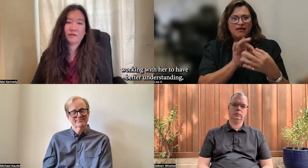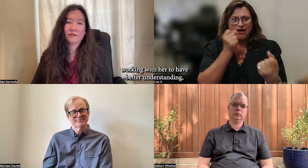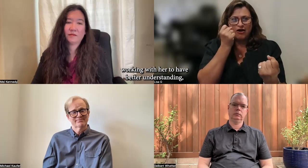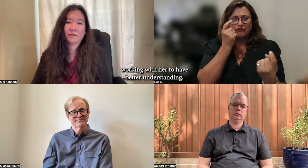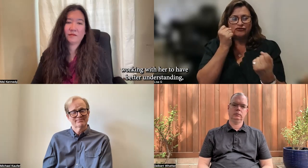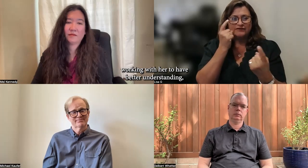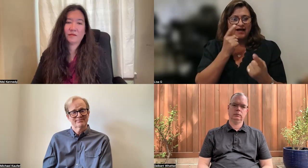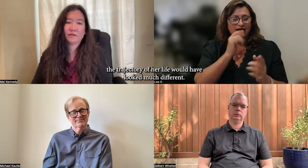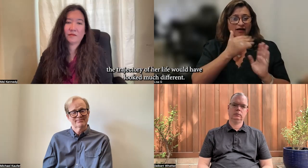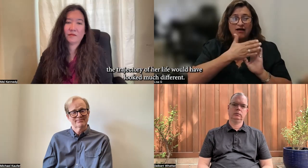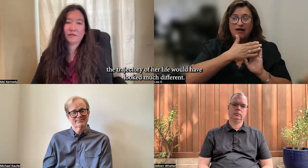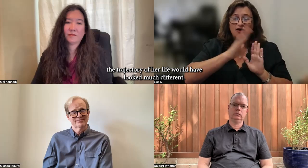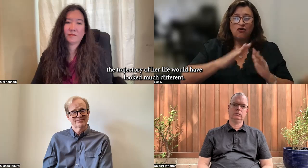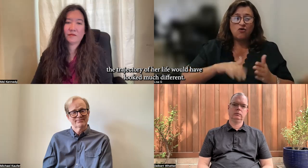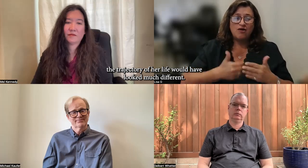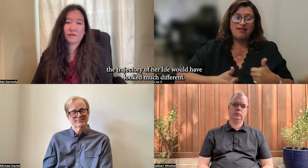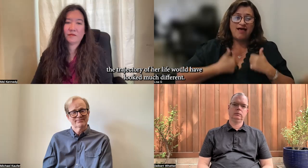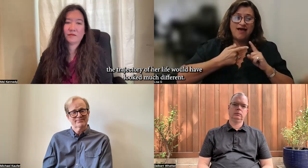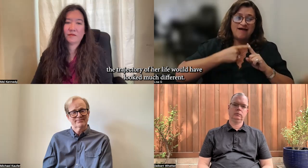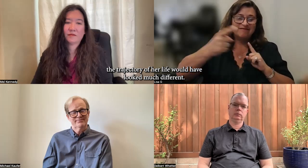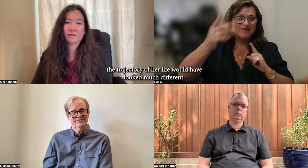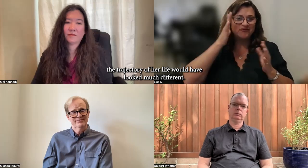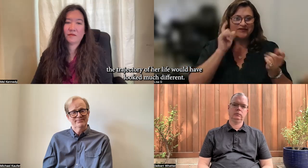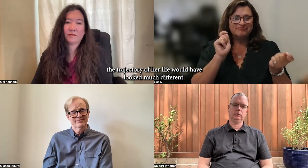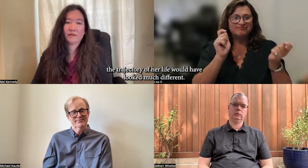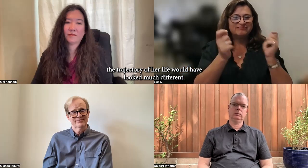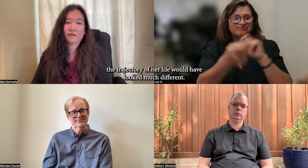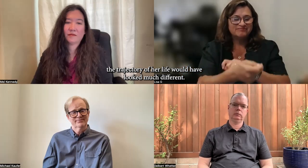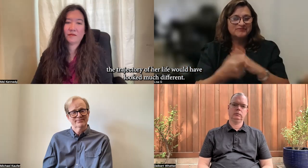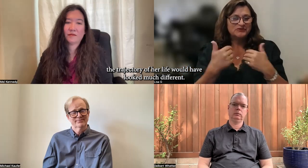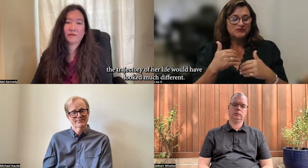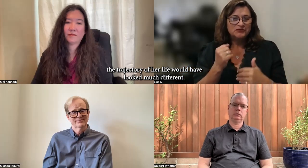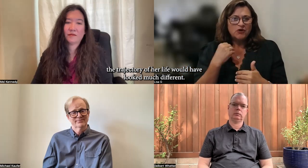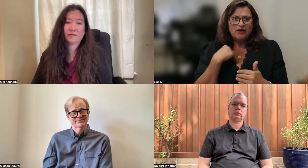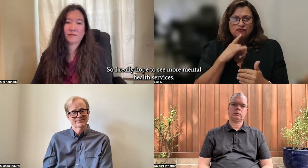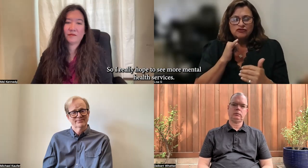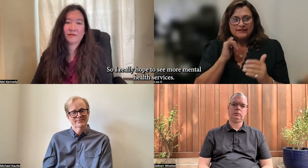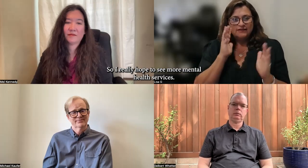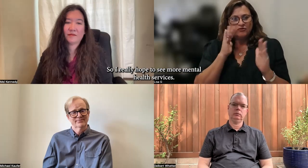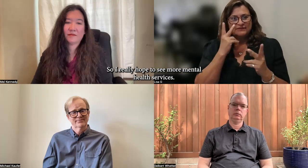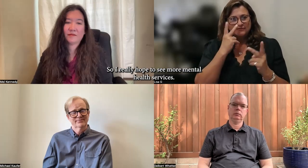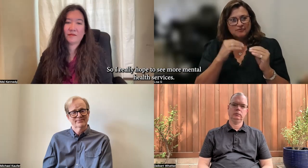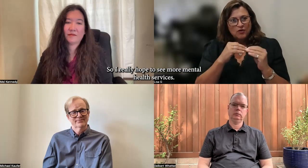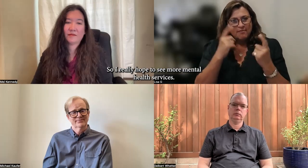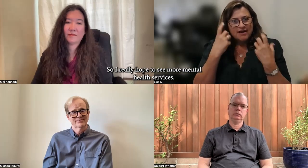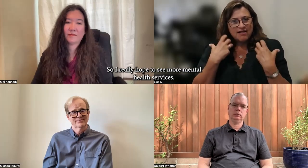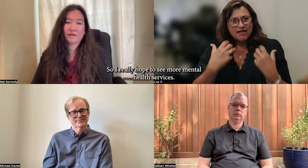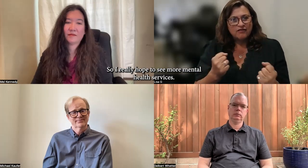understanding, the trajectory of her life would have looked much different. So I really hope to see more mental